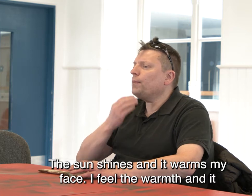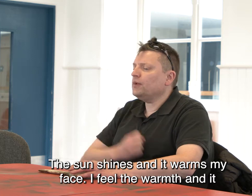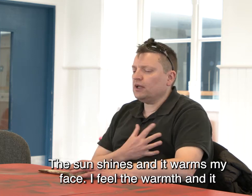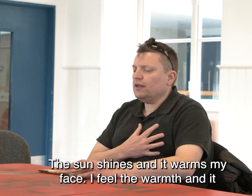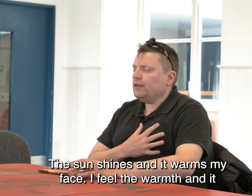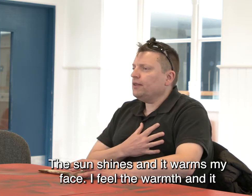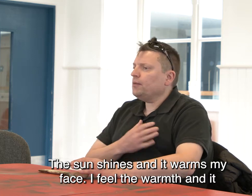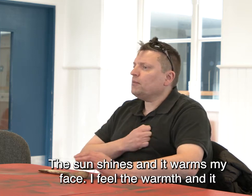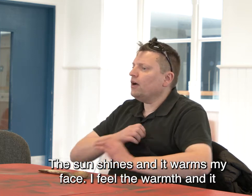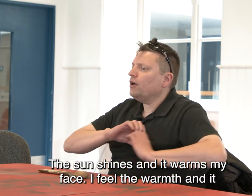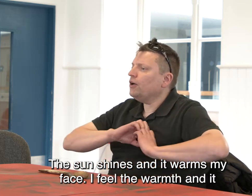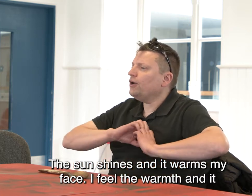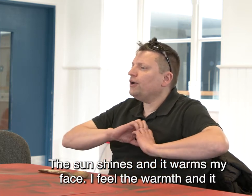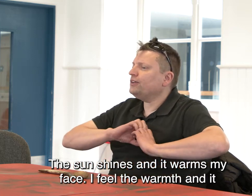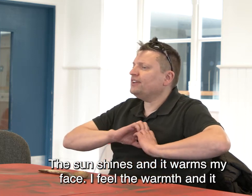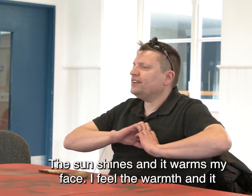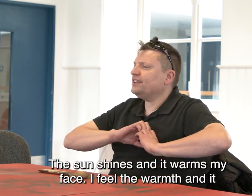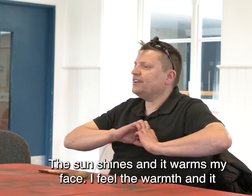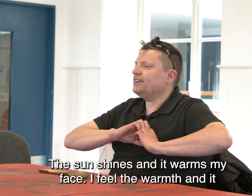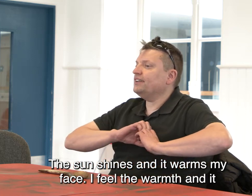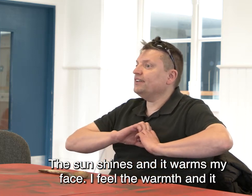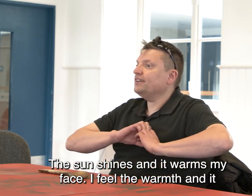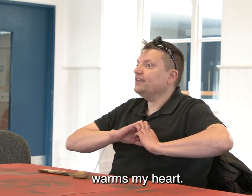I feel the warmth. And it warms my heart.